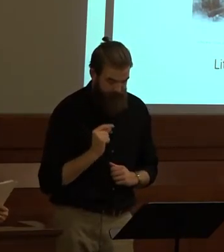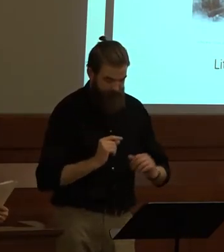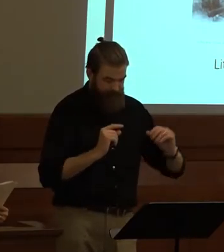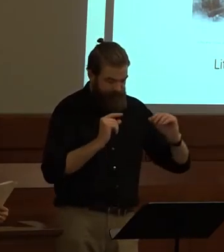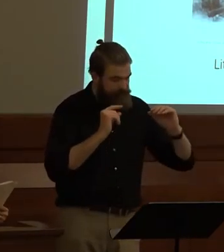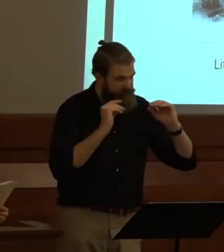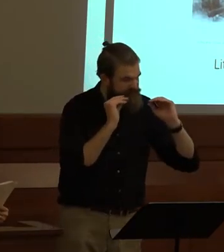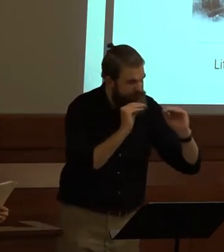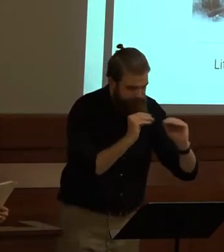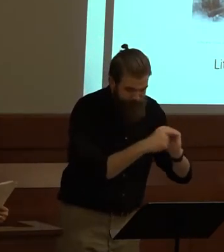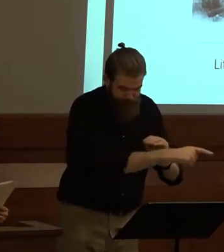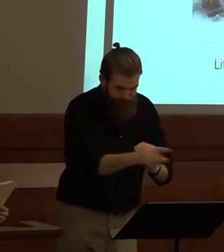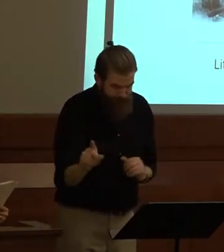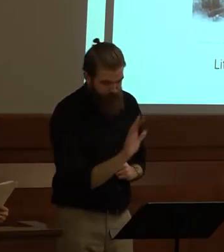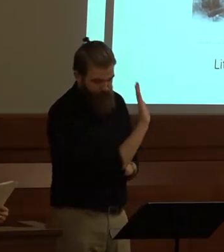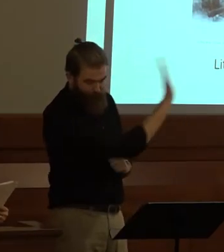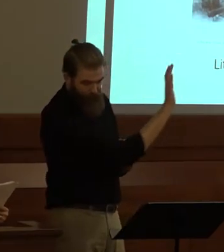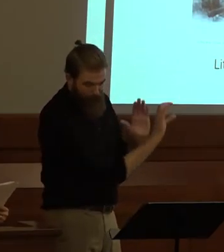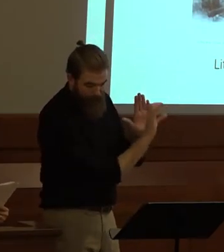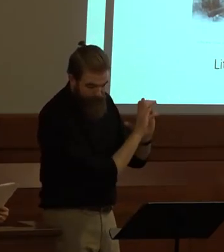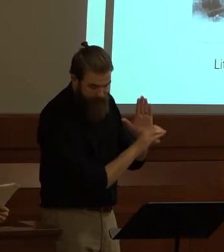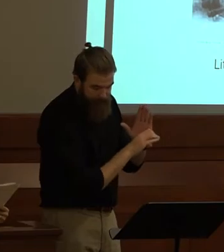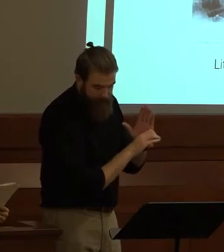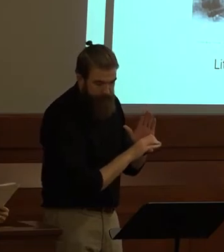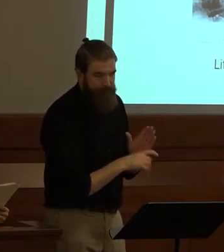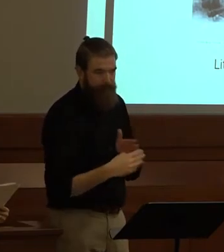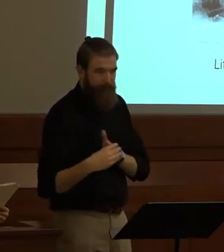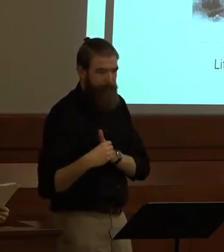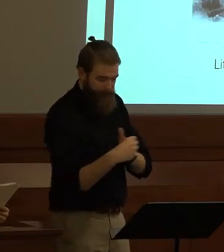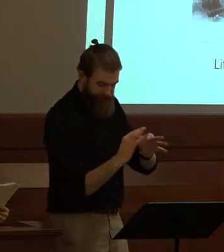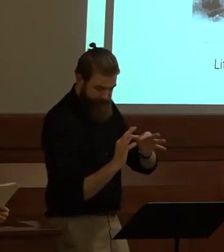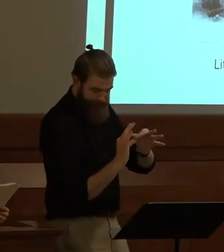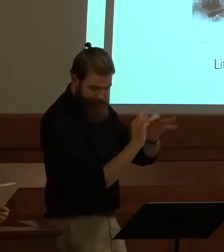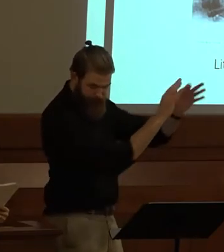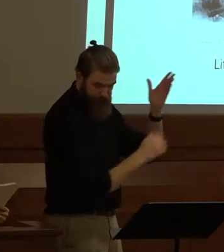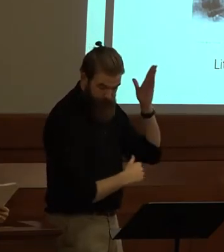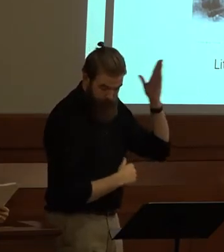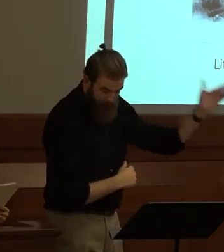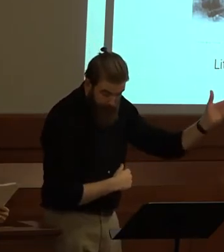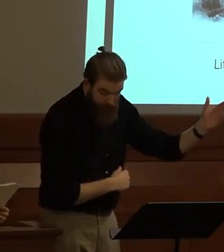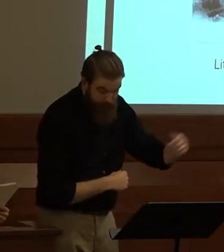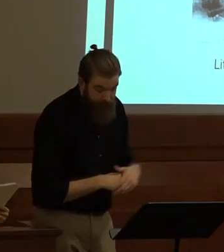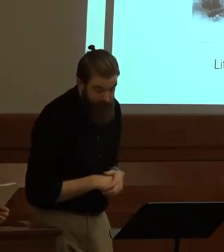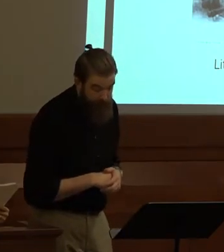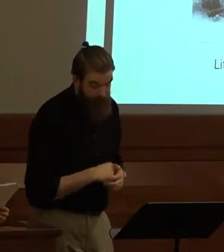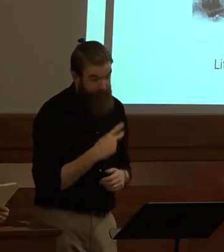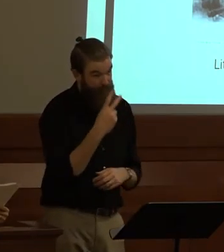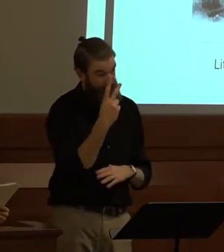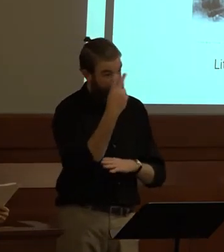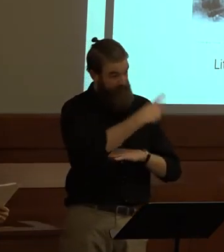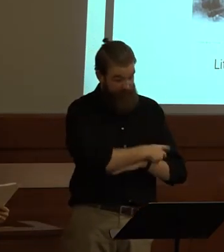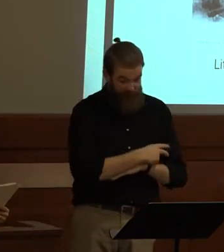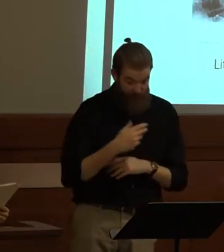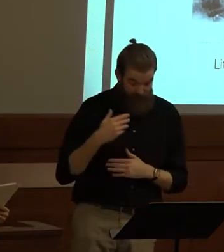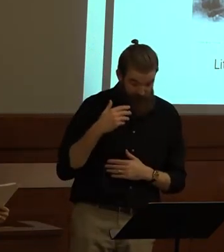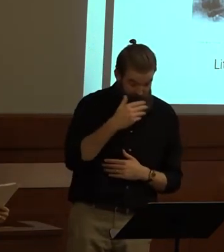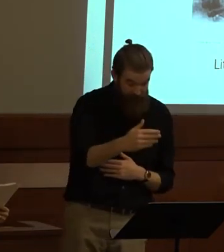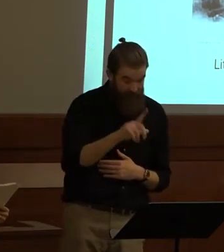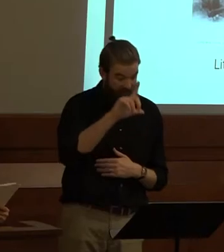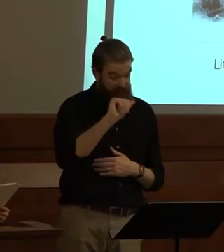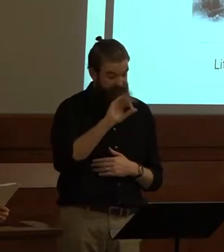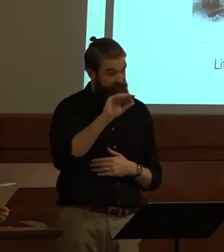lead them on the way to you." Only 2 days later, La Fonta visited the deaf students at the Institute